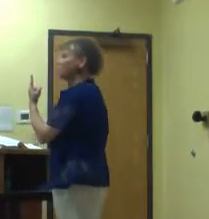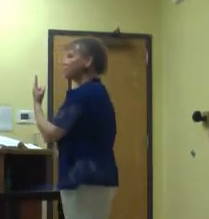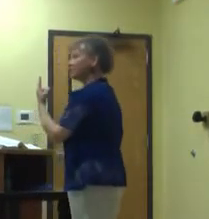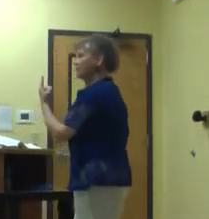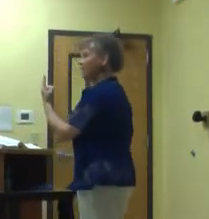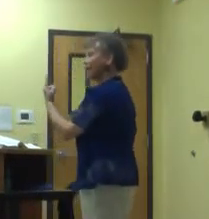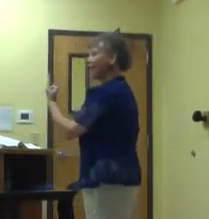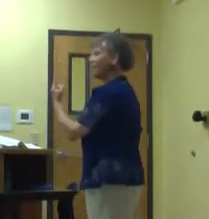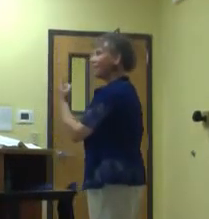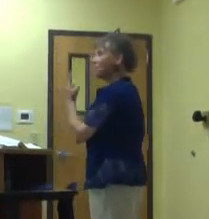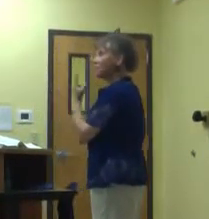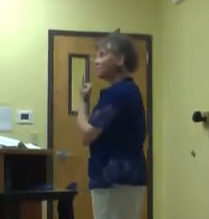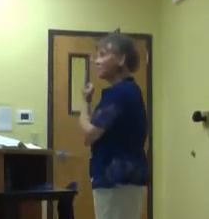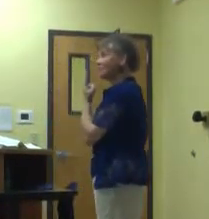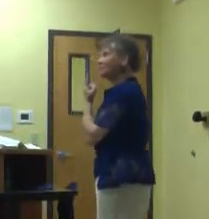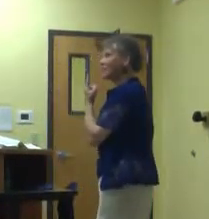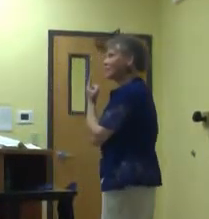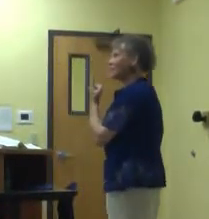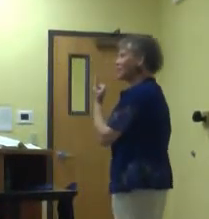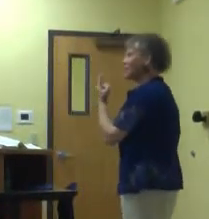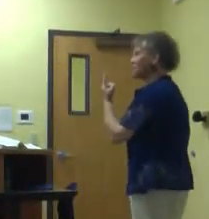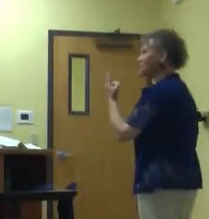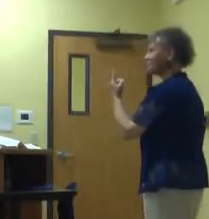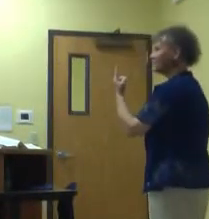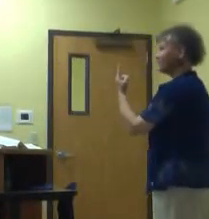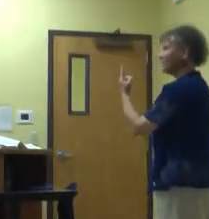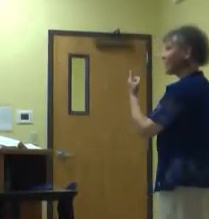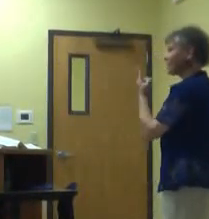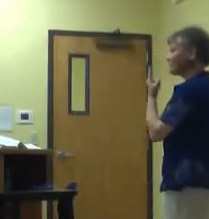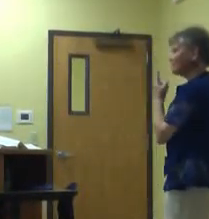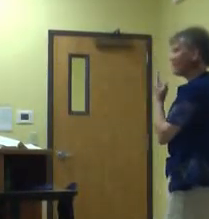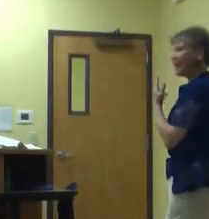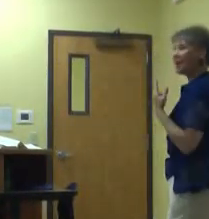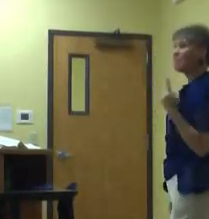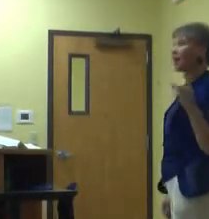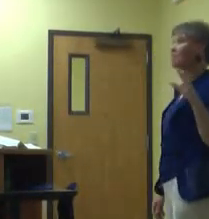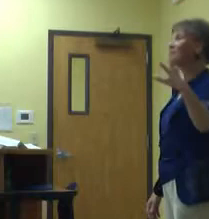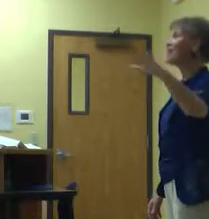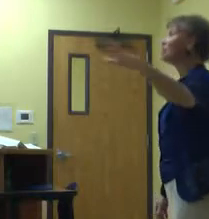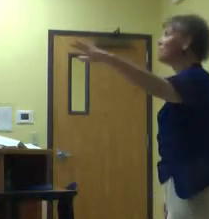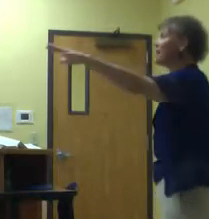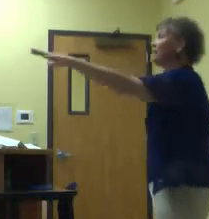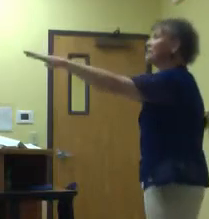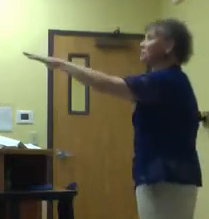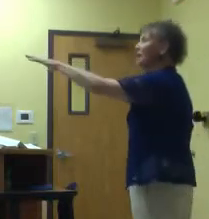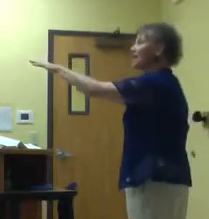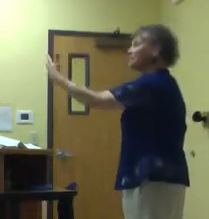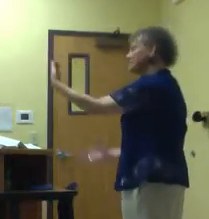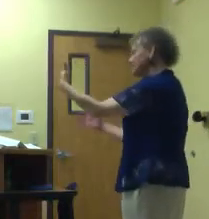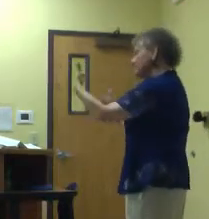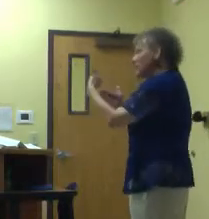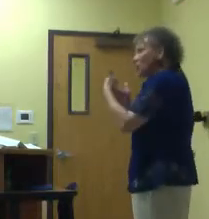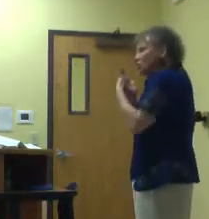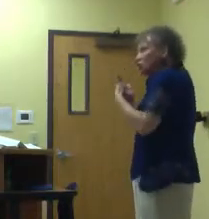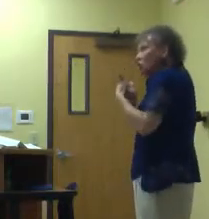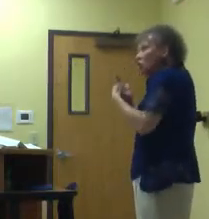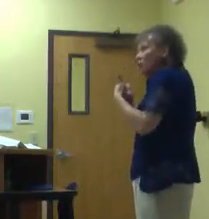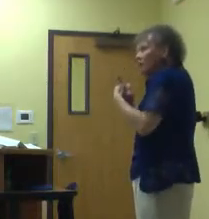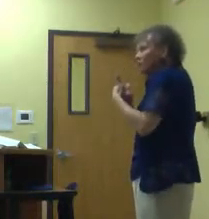person, and that other person comes up and the other person, and that other person. And I mean, they are making the rounds because they are so into your